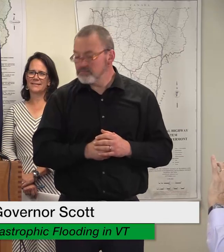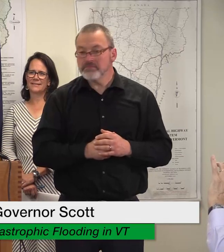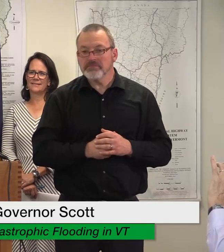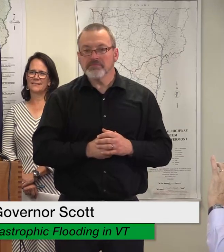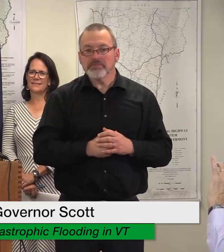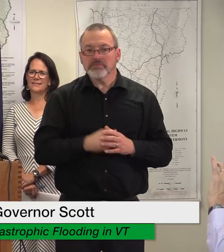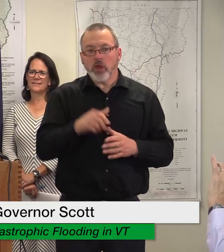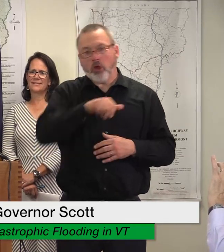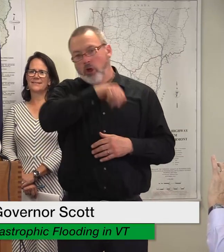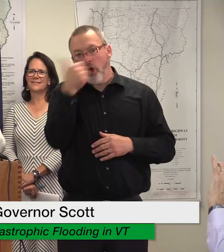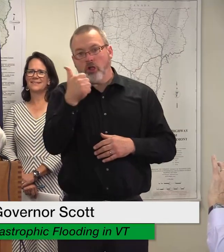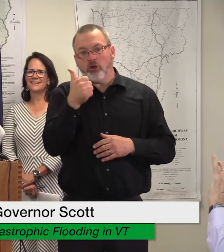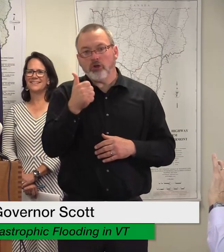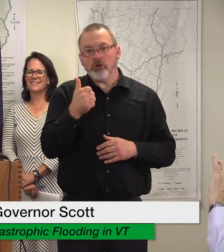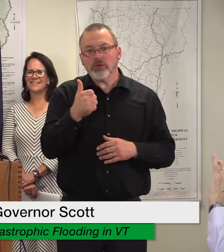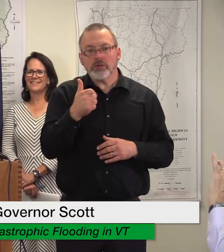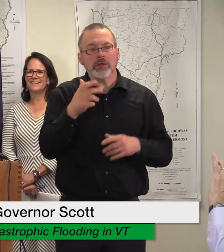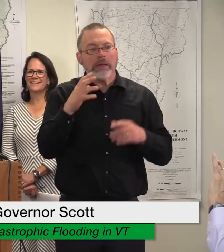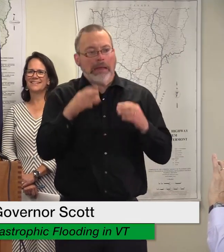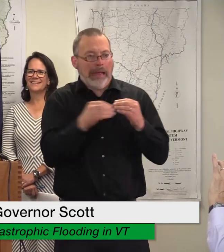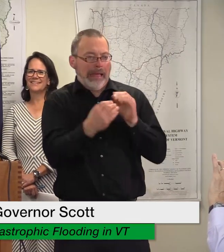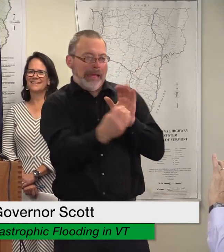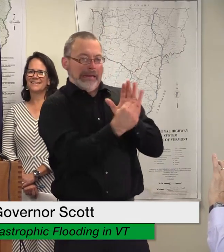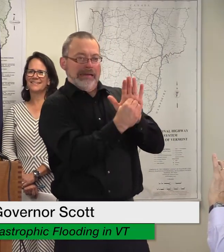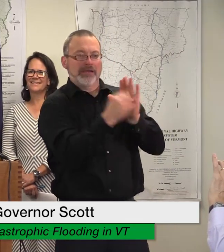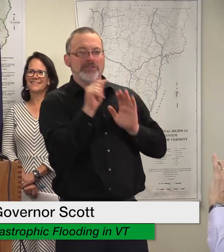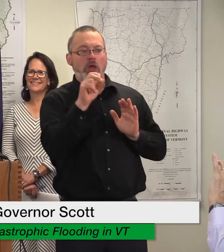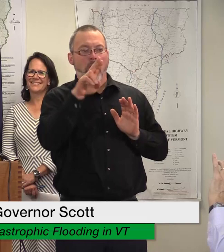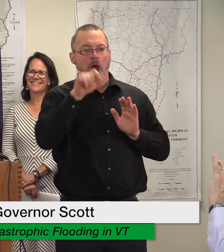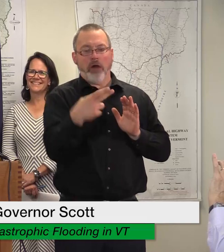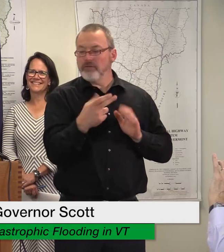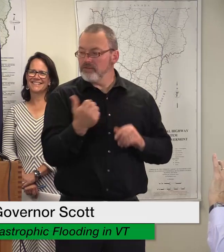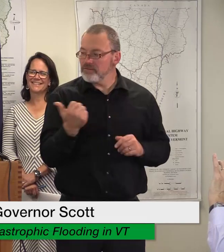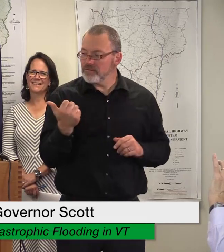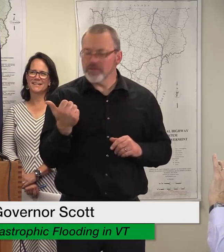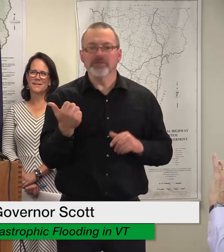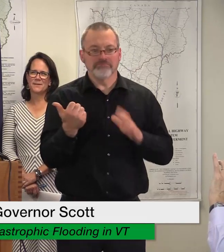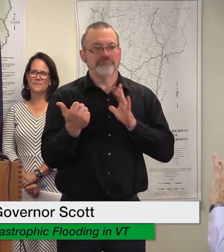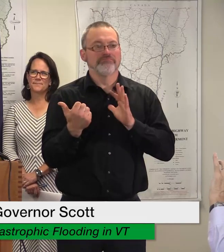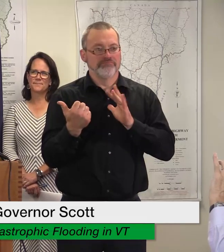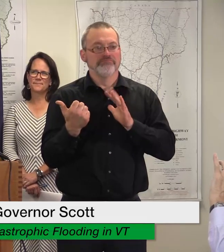And this is the one with the addition of Tough 2.